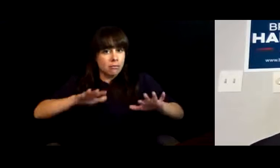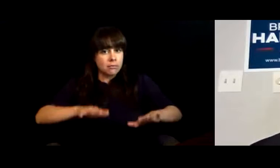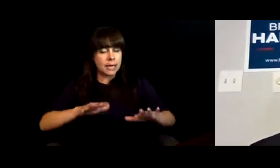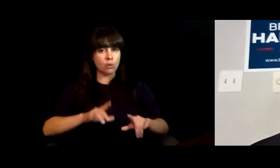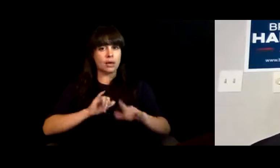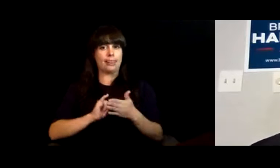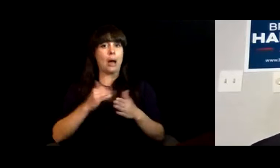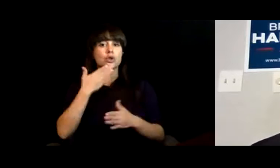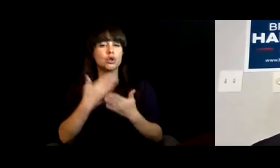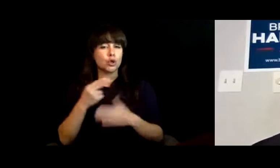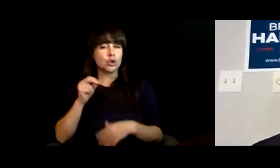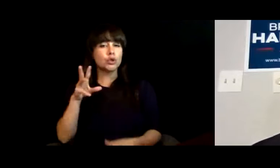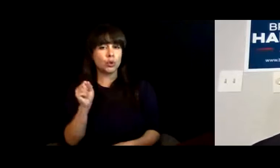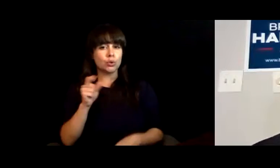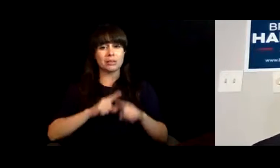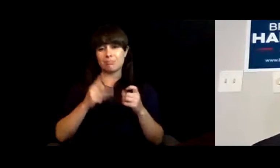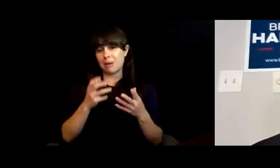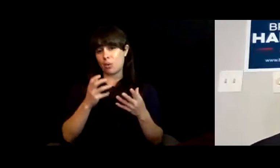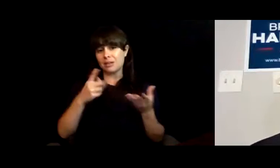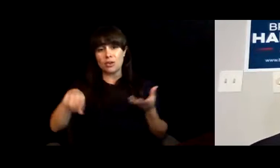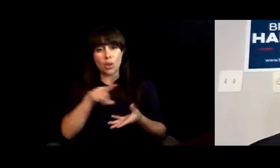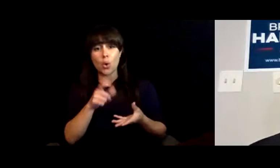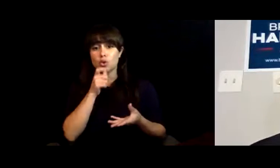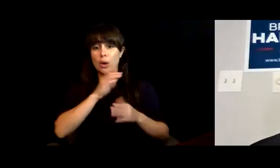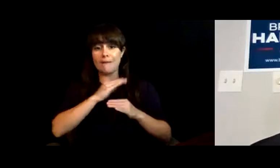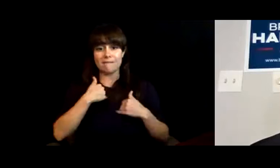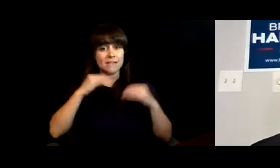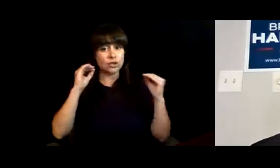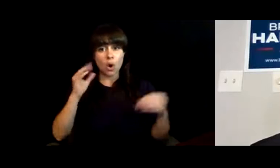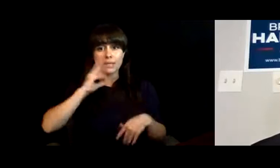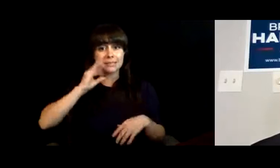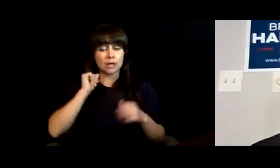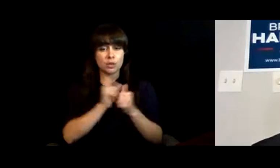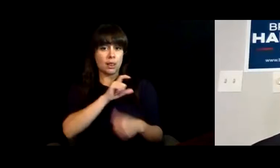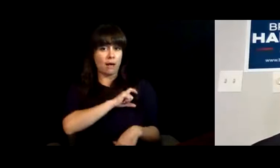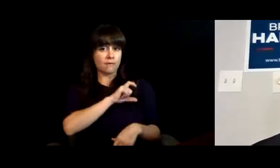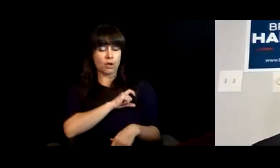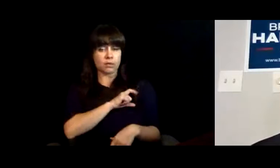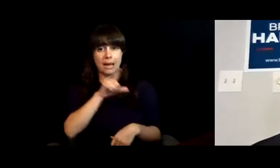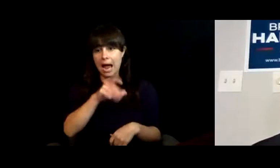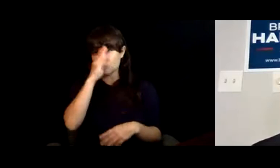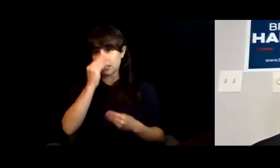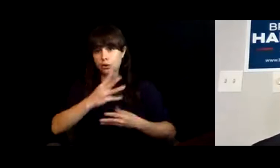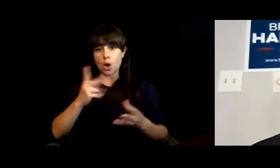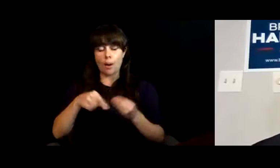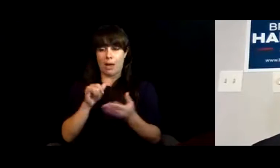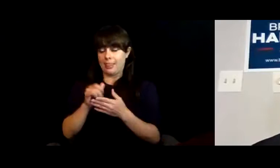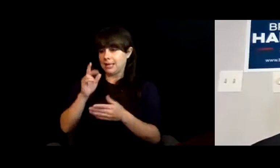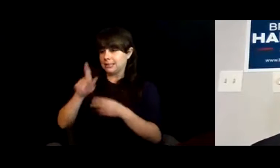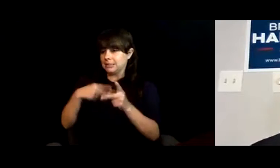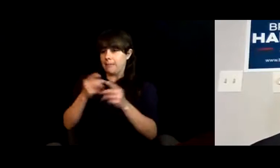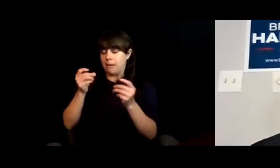the call, especially who have no experience in law enforcement, just kind of a snapshot in the split-second decisions that you're having to make on the